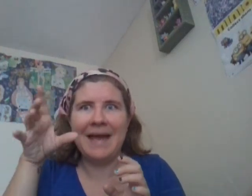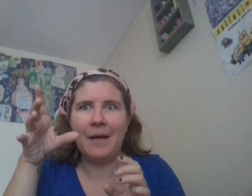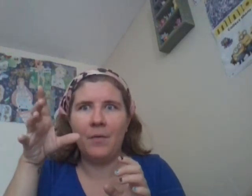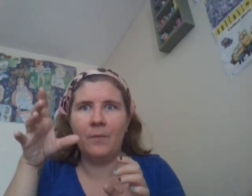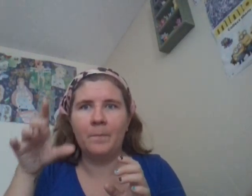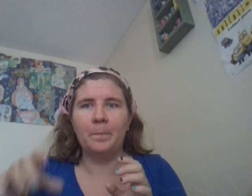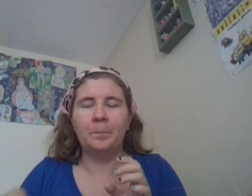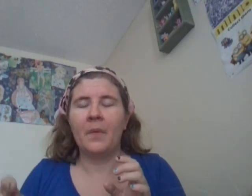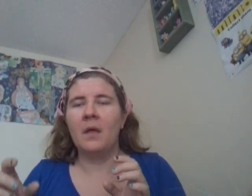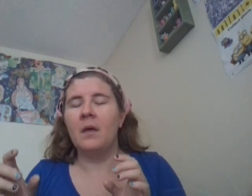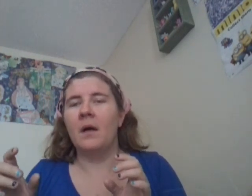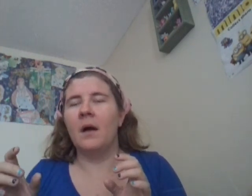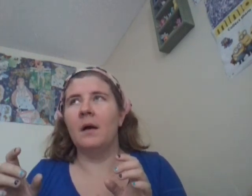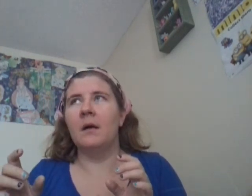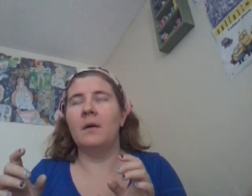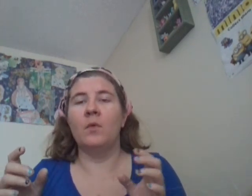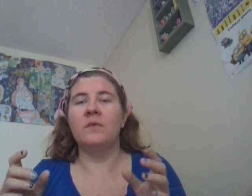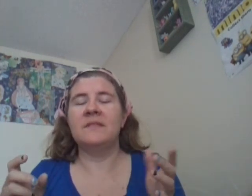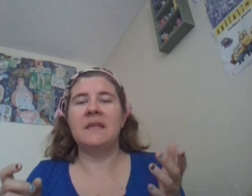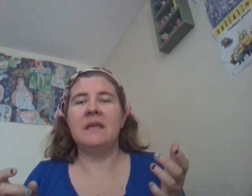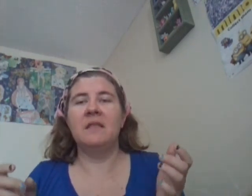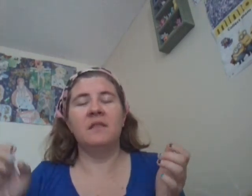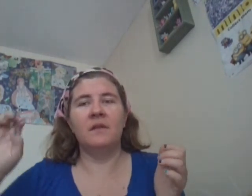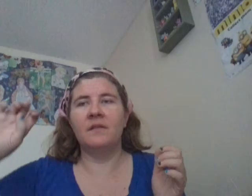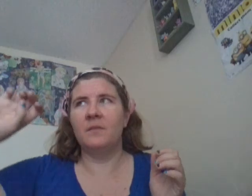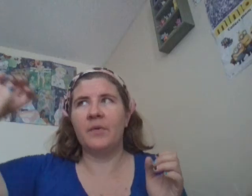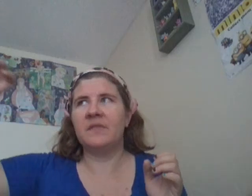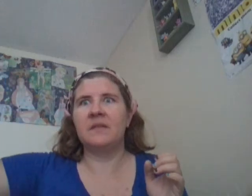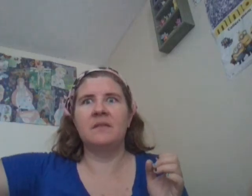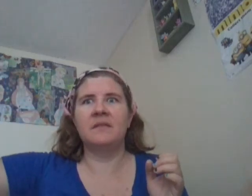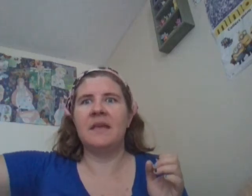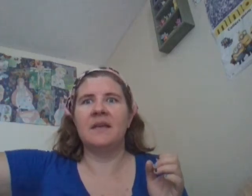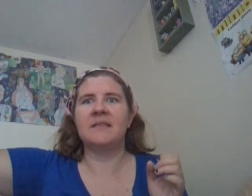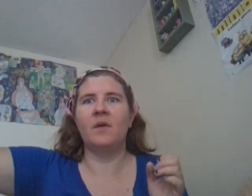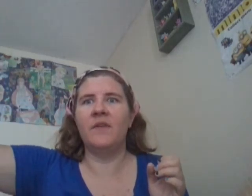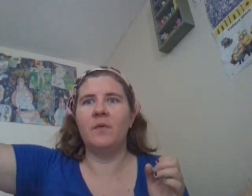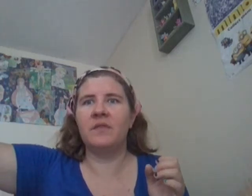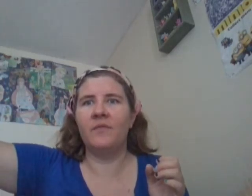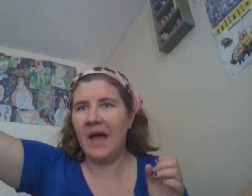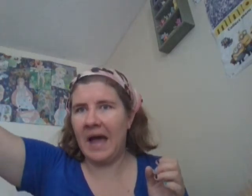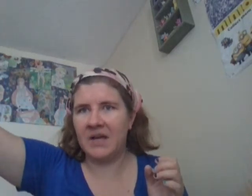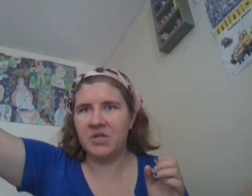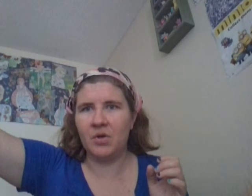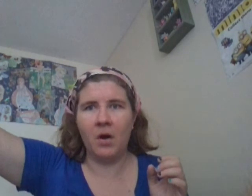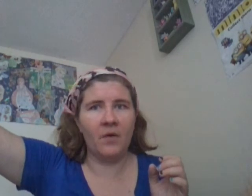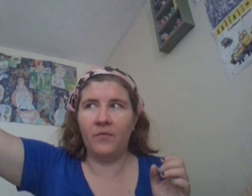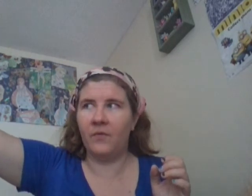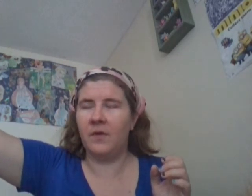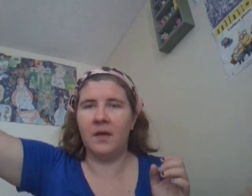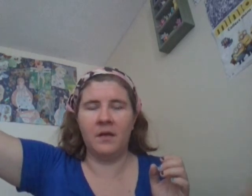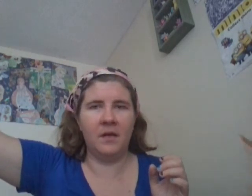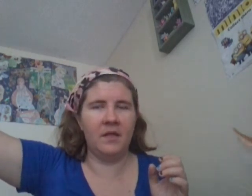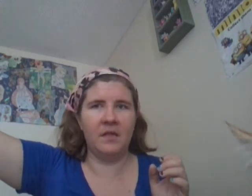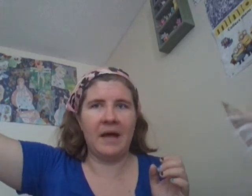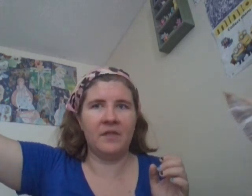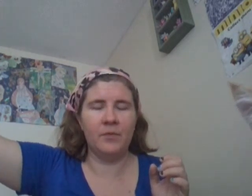now. I won't see the person taking a selfie with the flash off in the back of